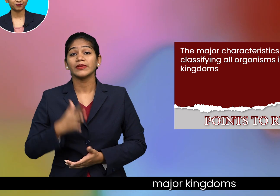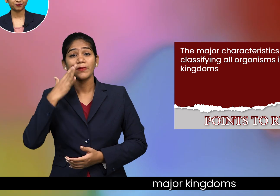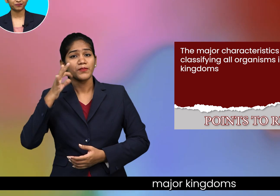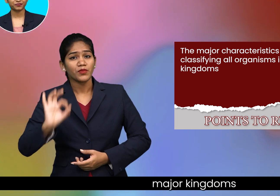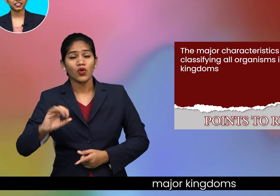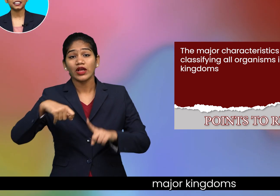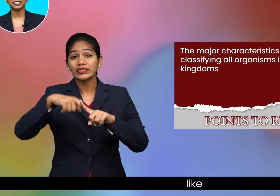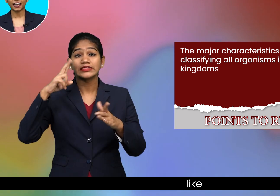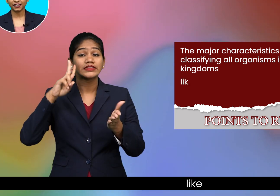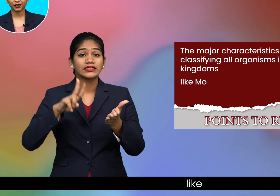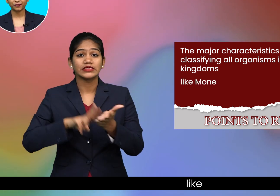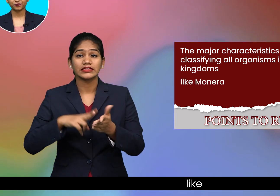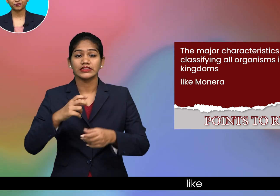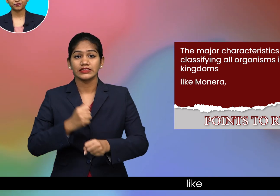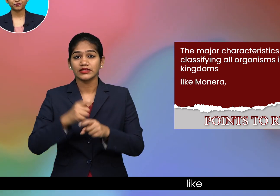Like.